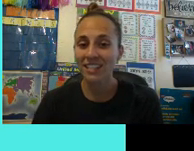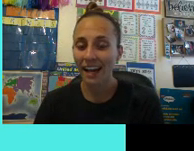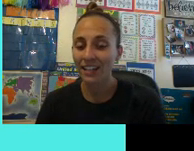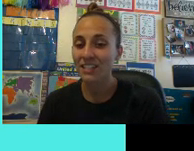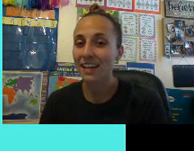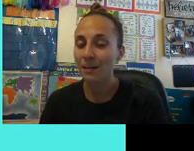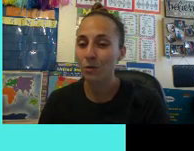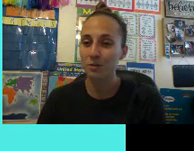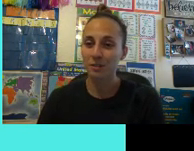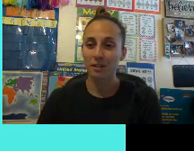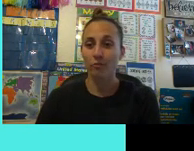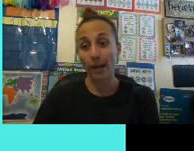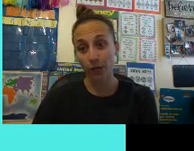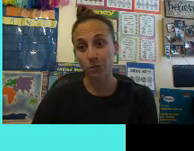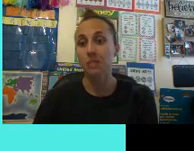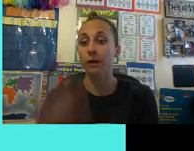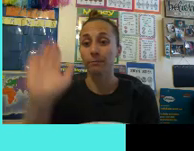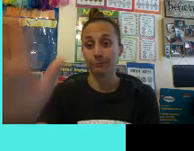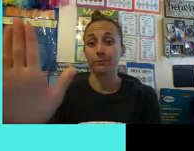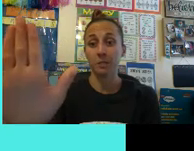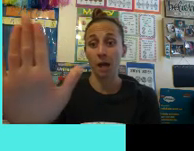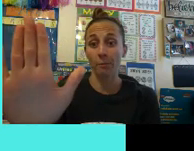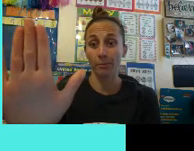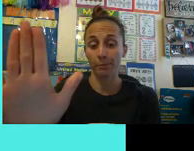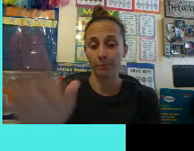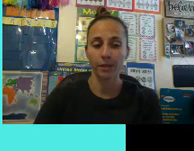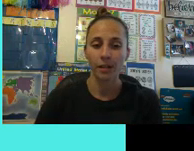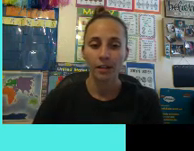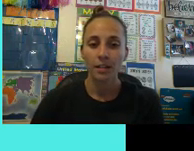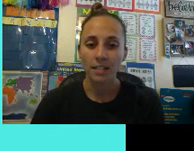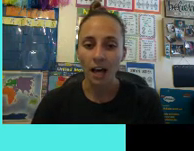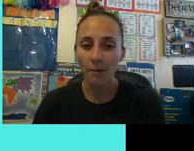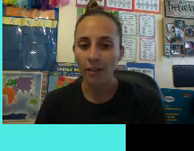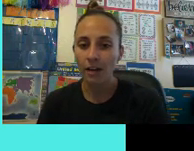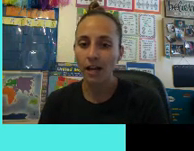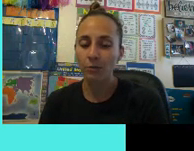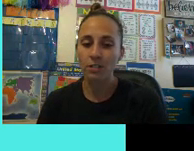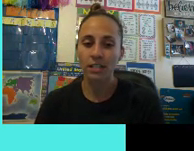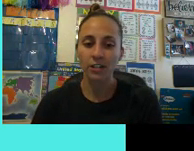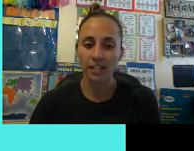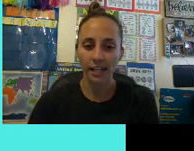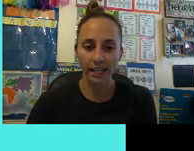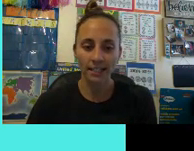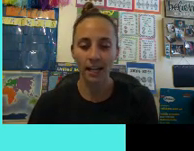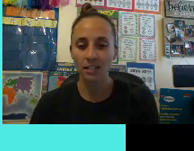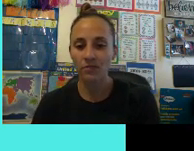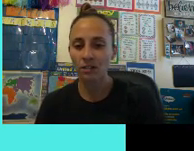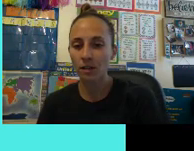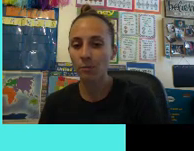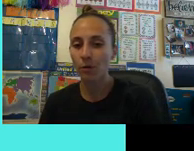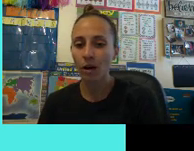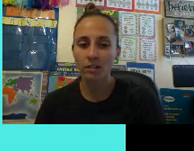Teaching signs to animals. Frank knows this one. Stop. Some other animals can understand hand signs.